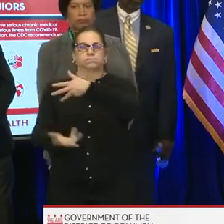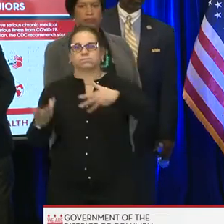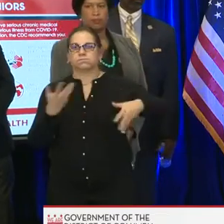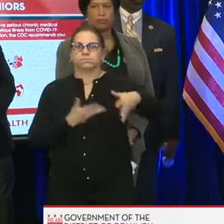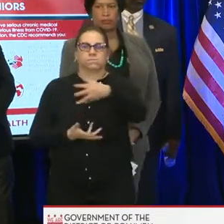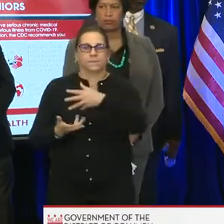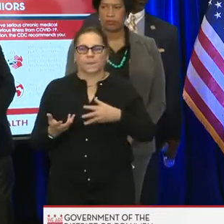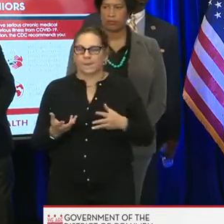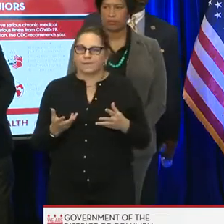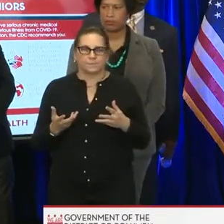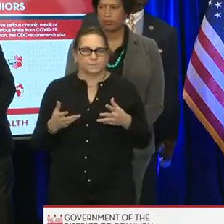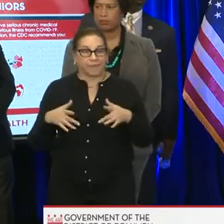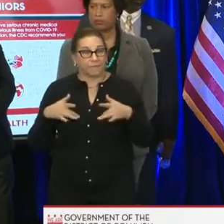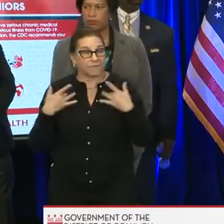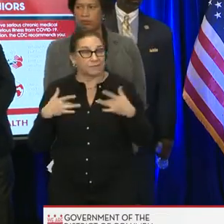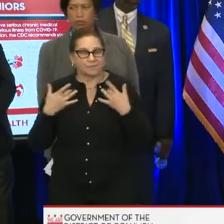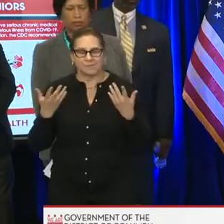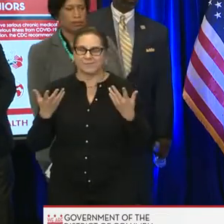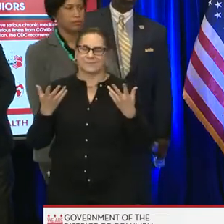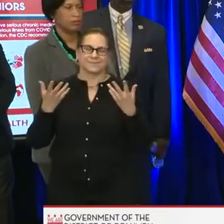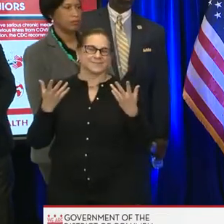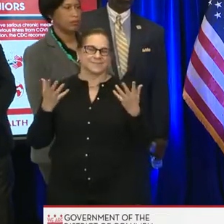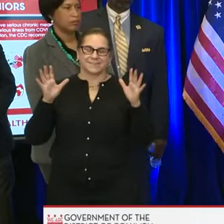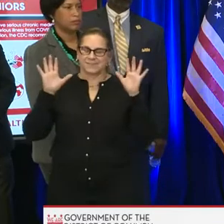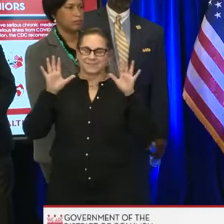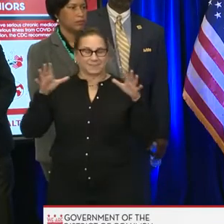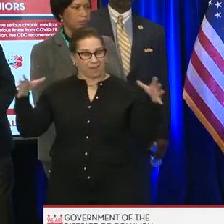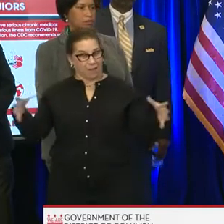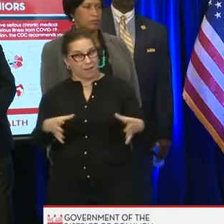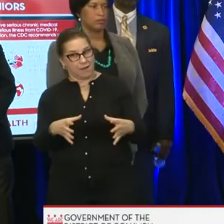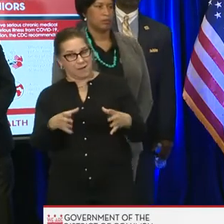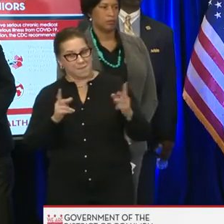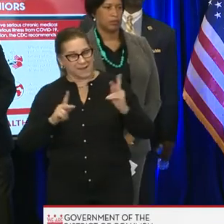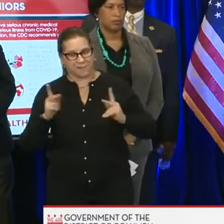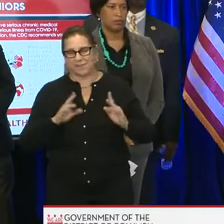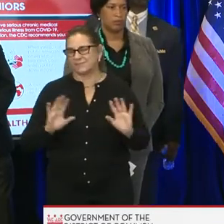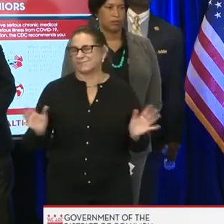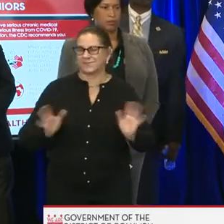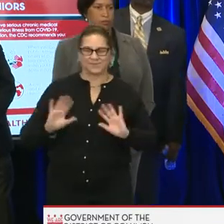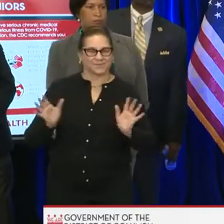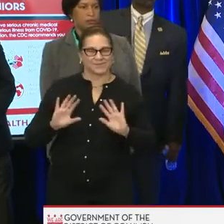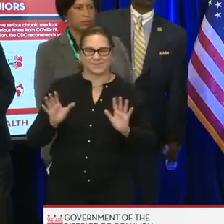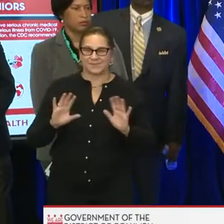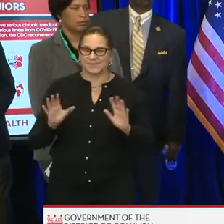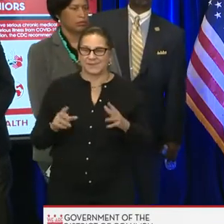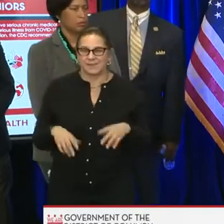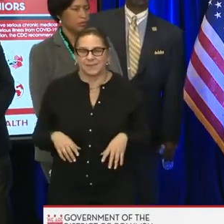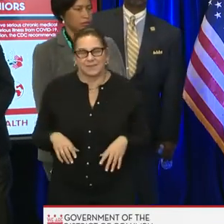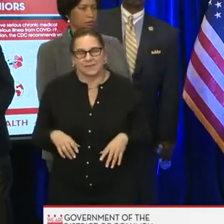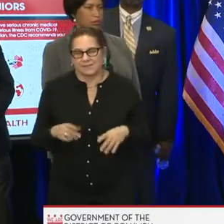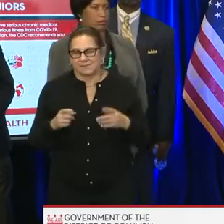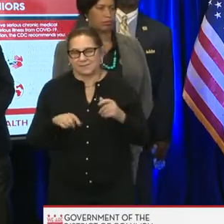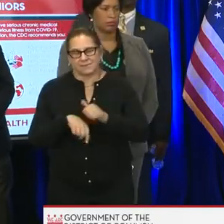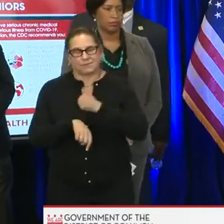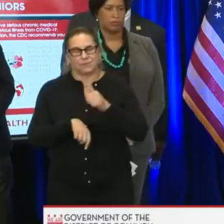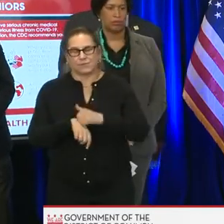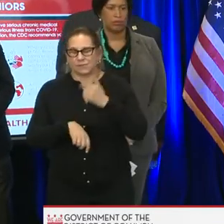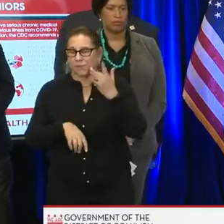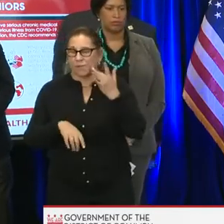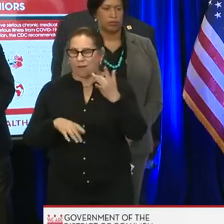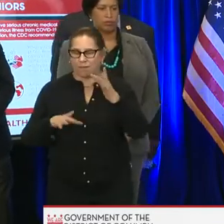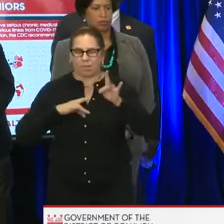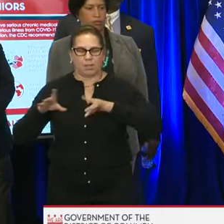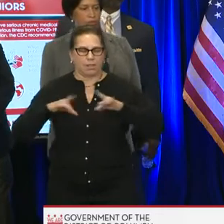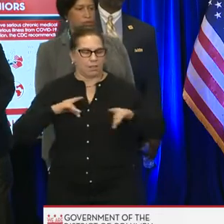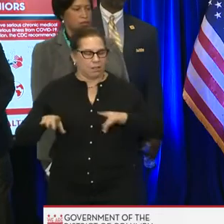events that would have people congregating, increasing opportunities for the transmission of coronavirus. This